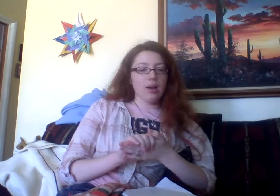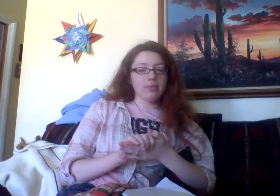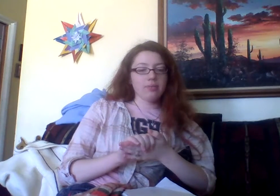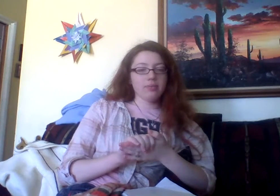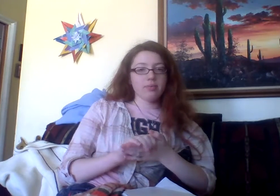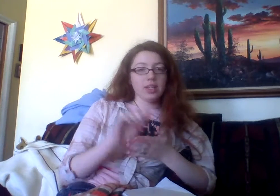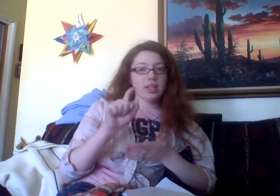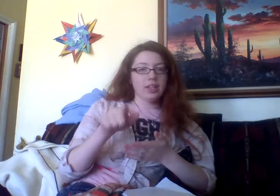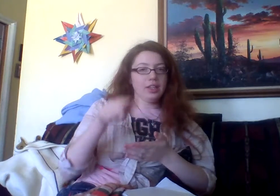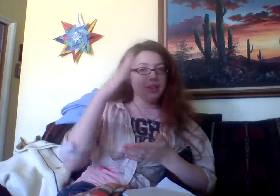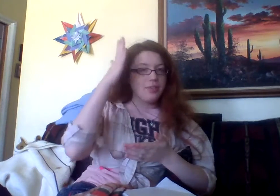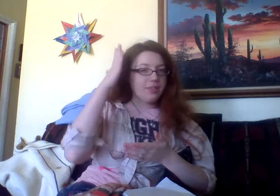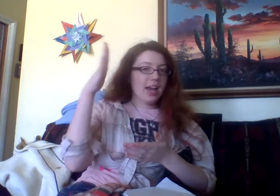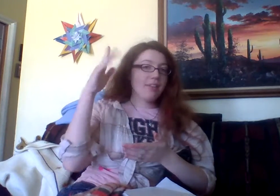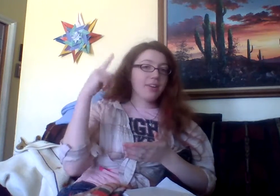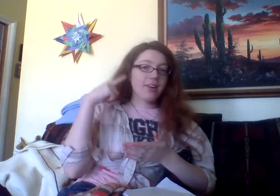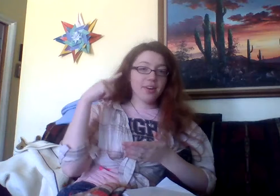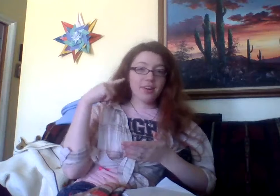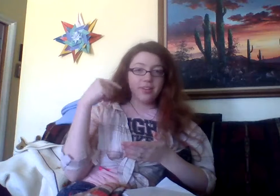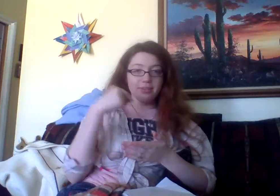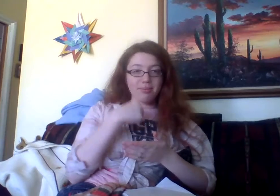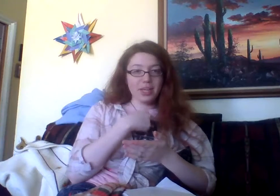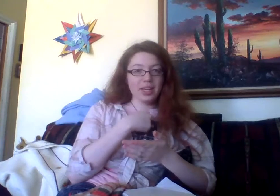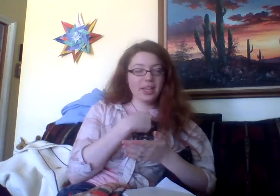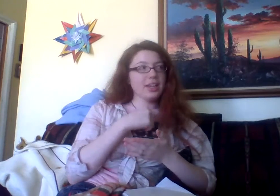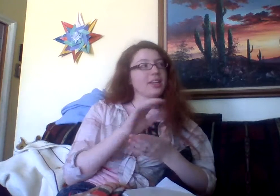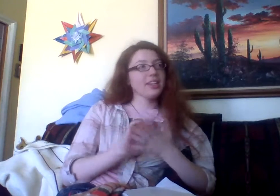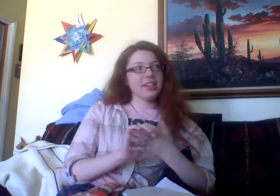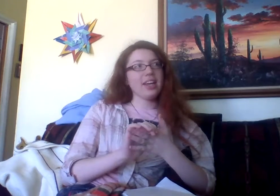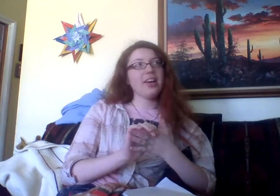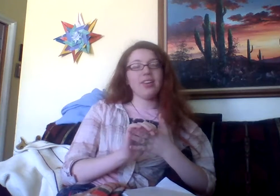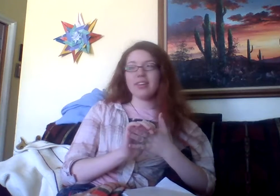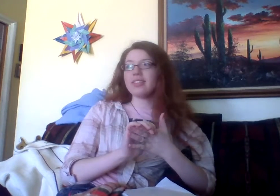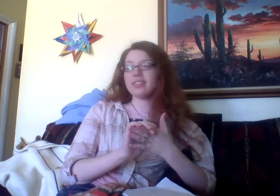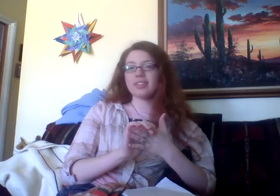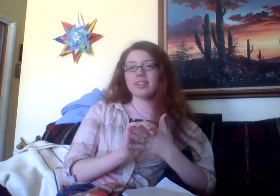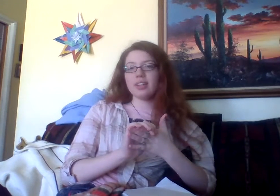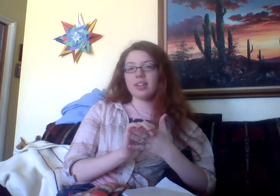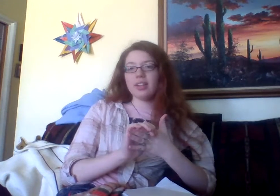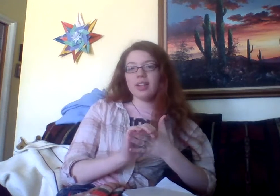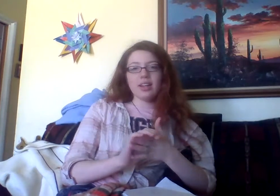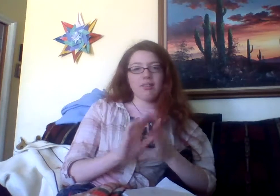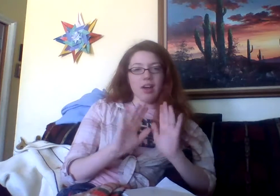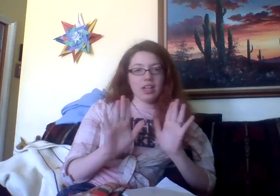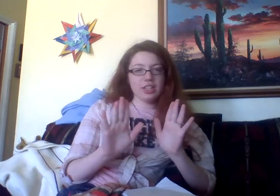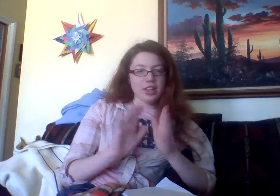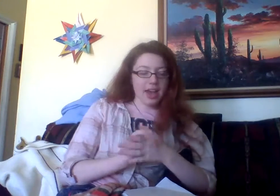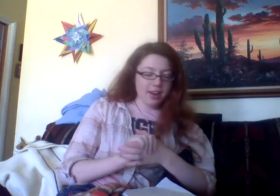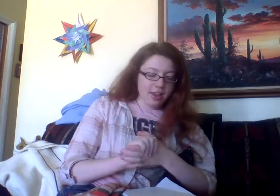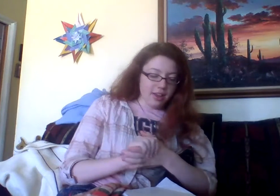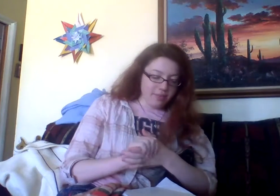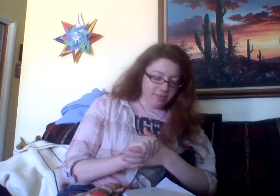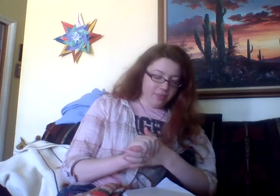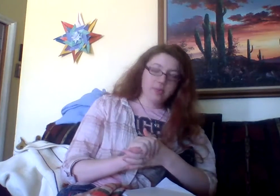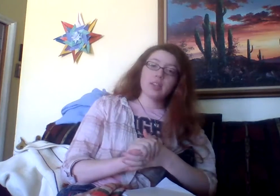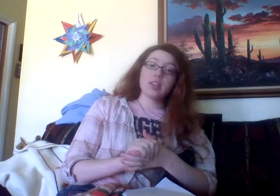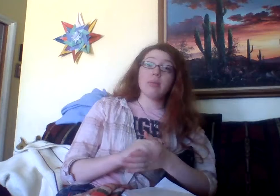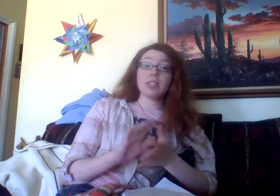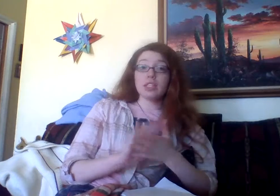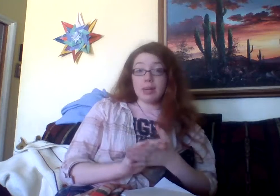Um, you've never heard of me. Yeah, or well, I'll get to that. But since I